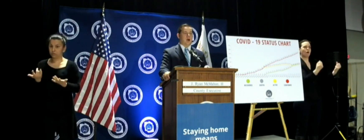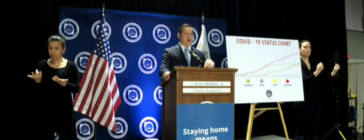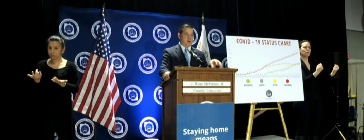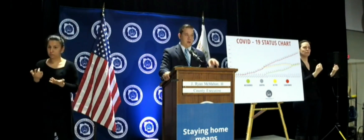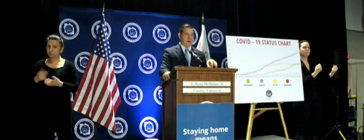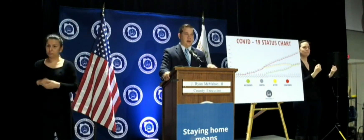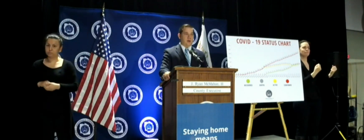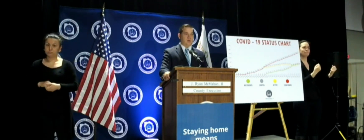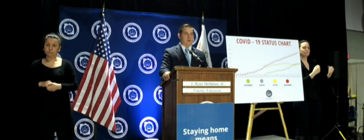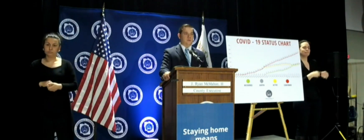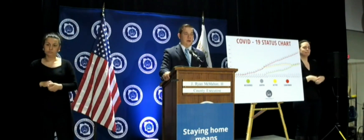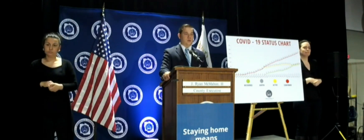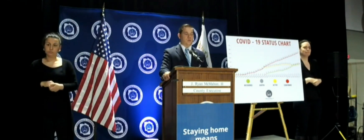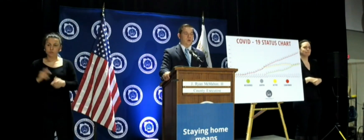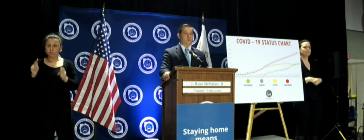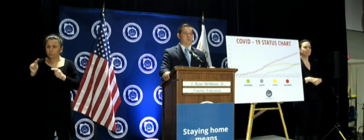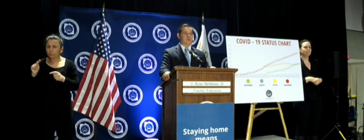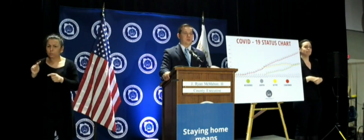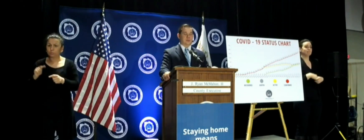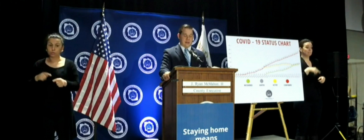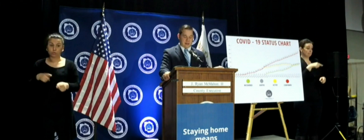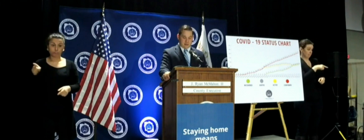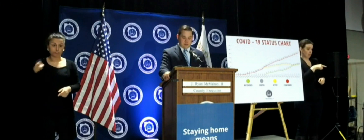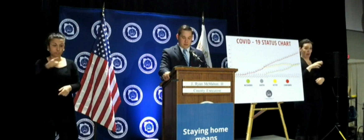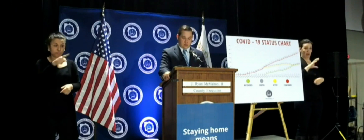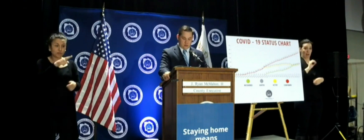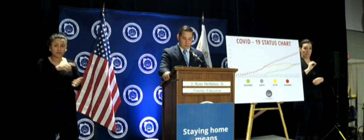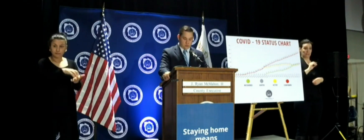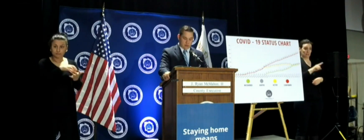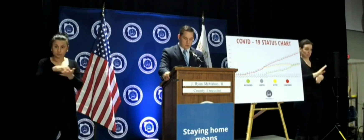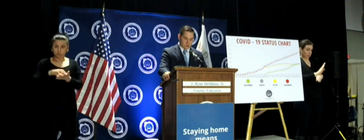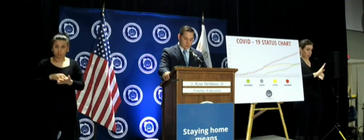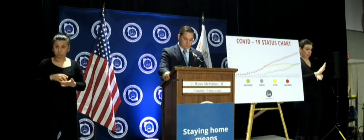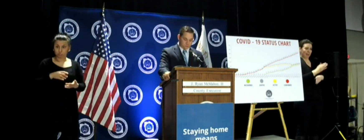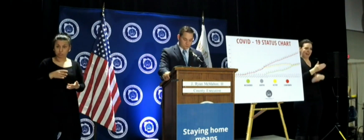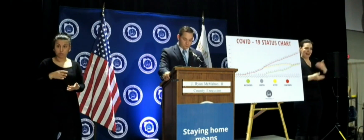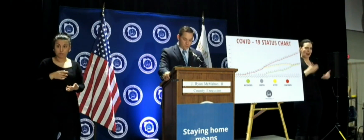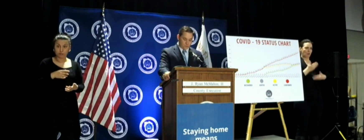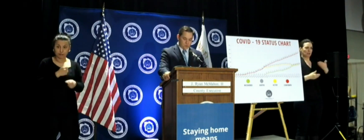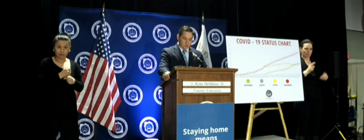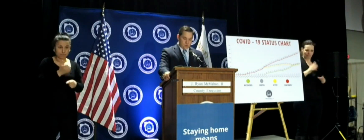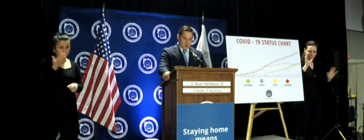that are hiring right now, and if you're out of work, please look at that and those options.